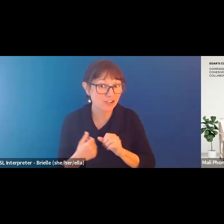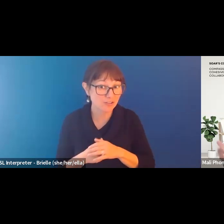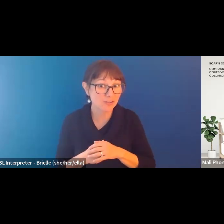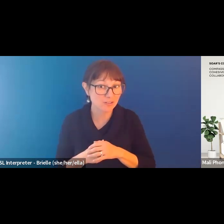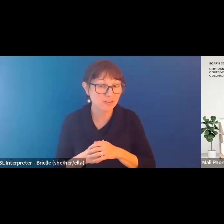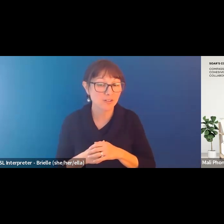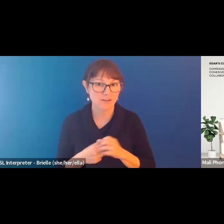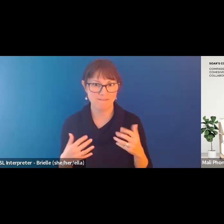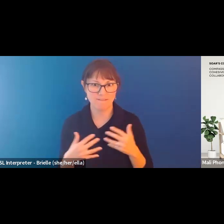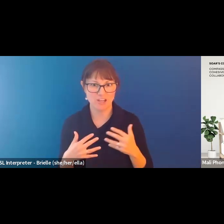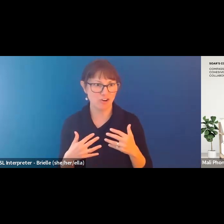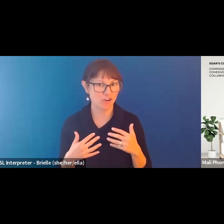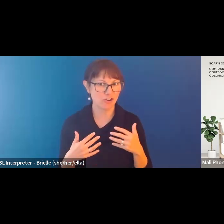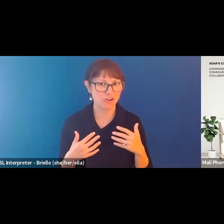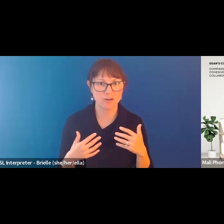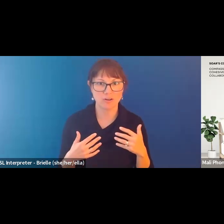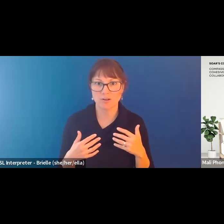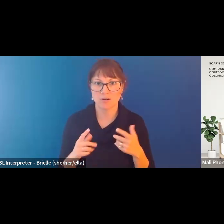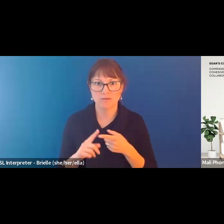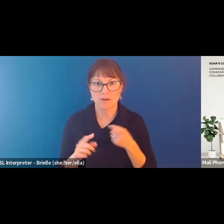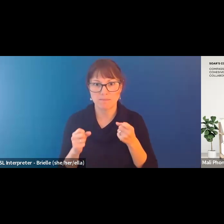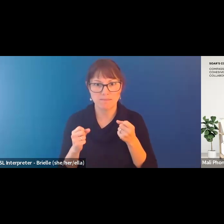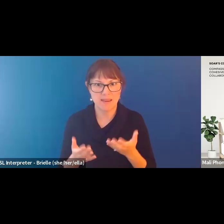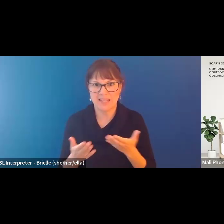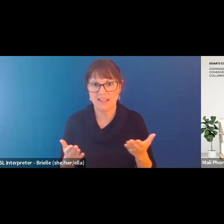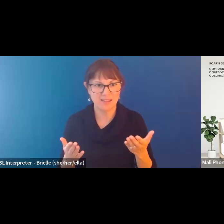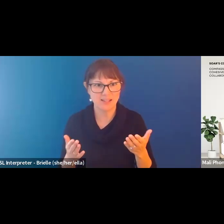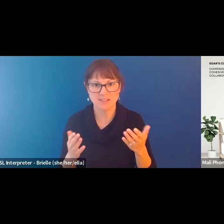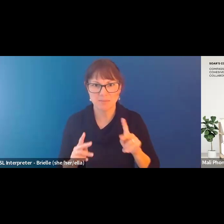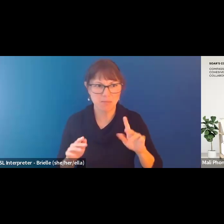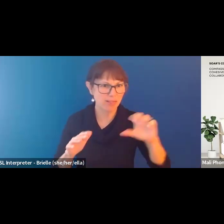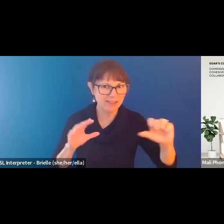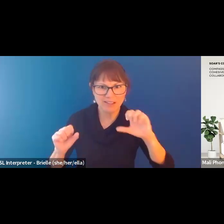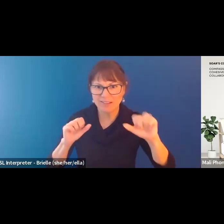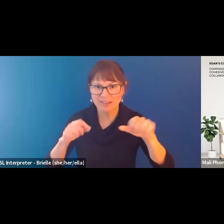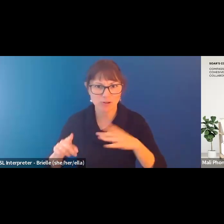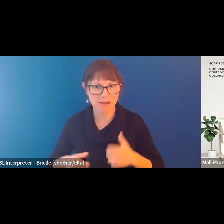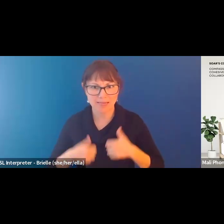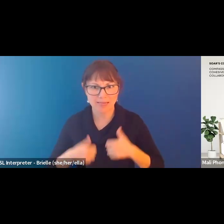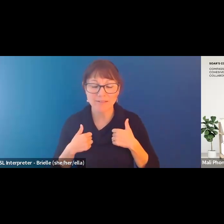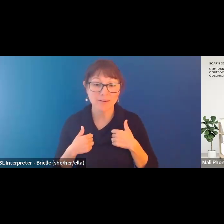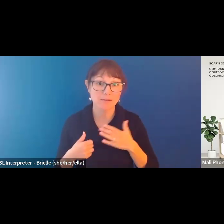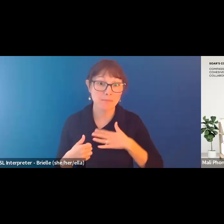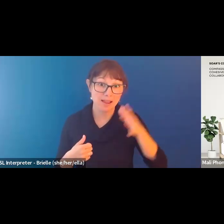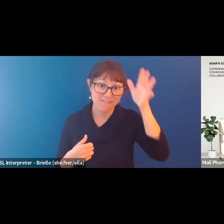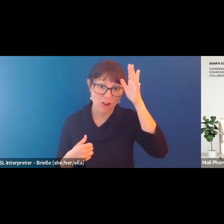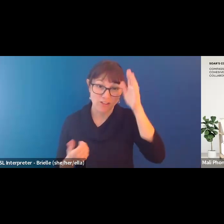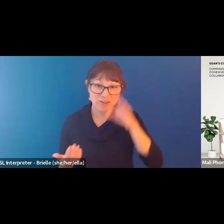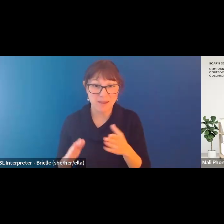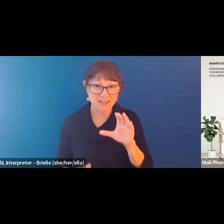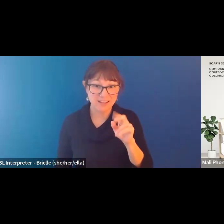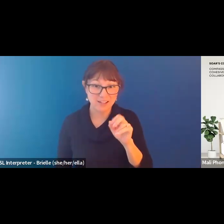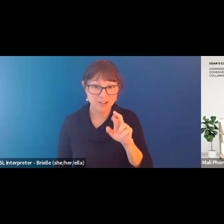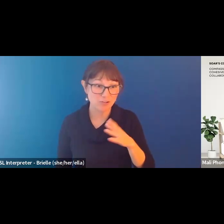dealing with fear of loss from countless unexpected goodbyes throughout my life, like losing my father to cancer,